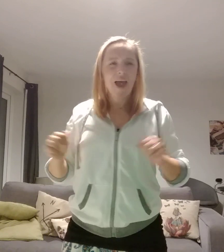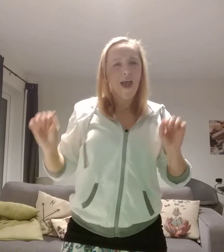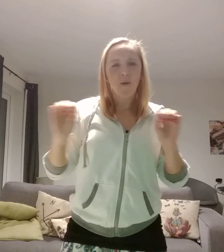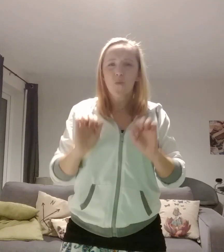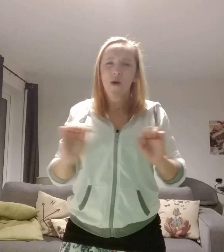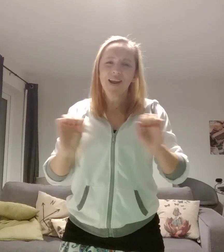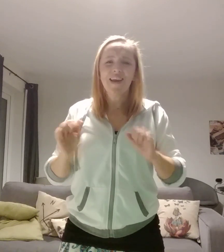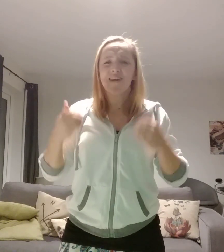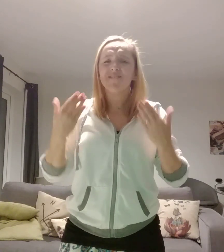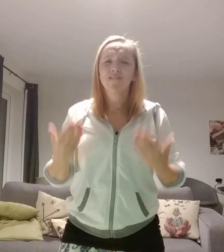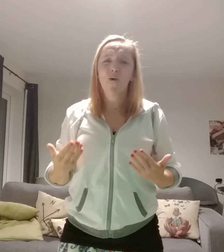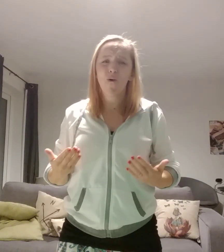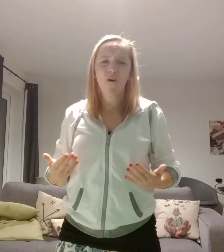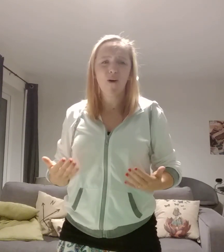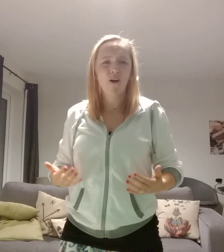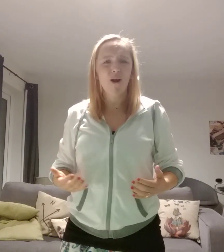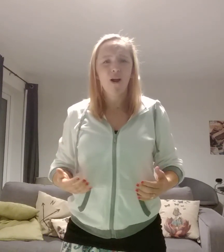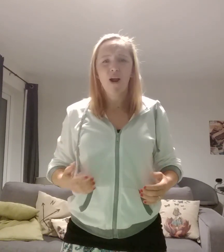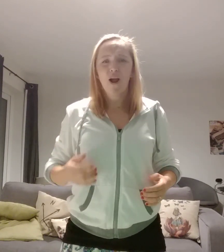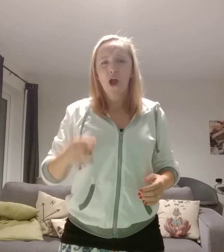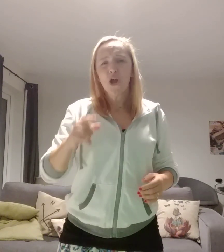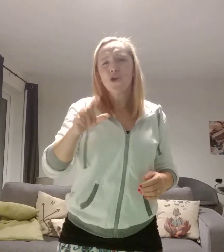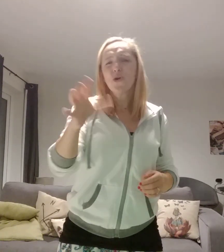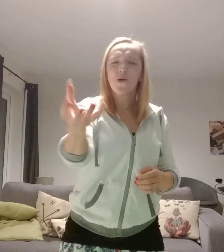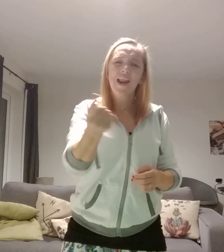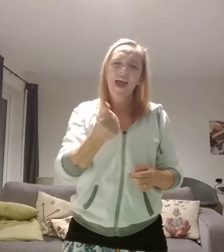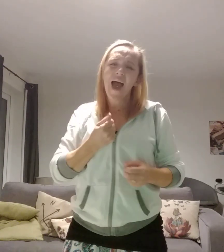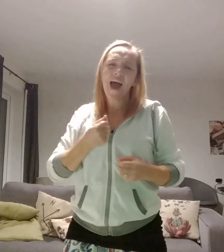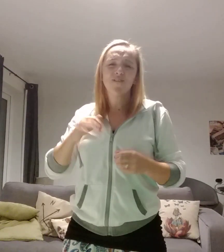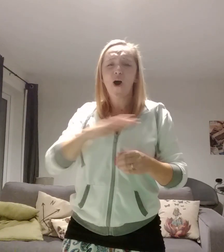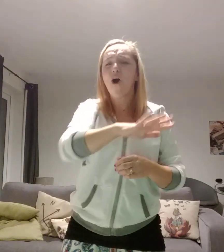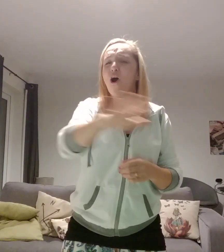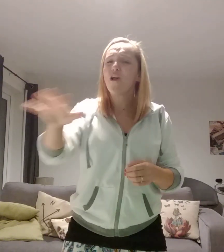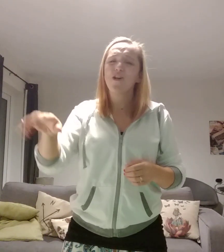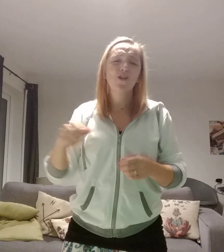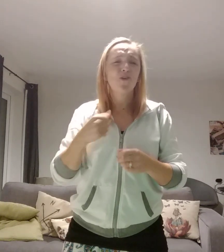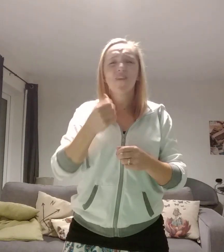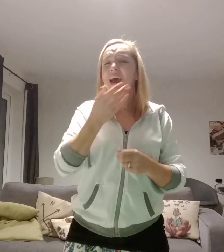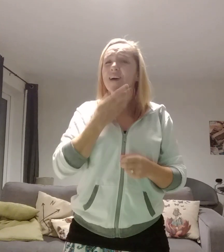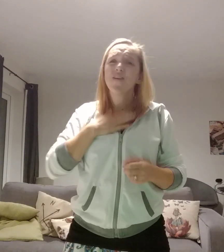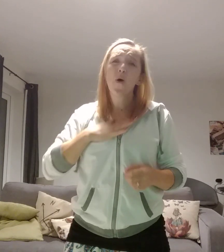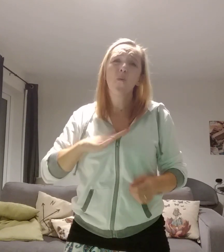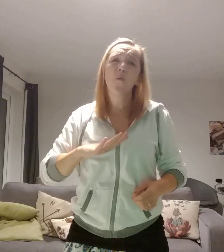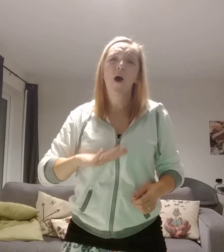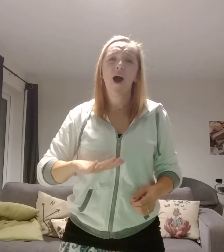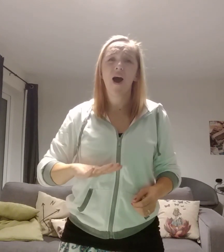And waited for, you can have all you ever